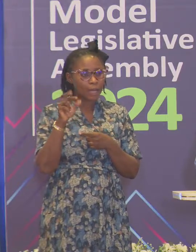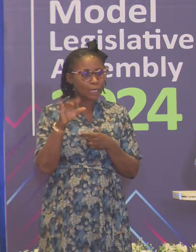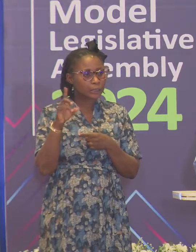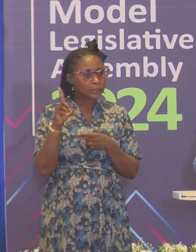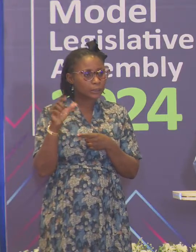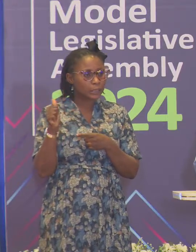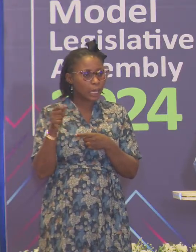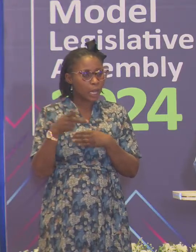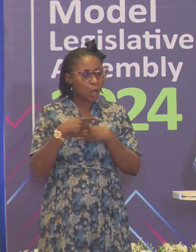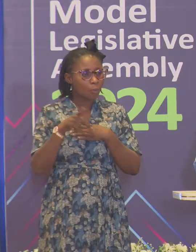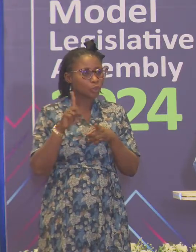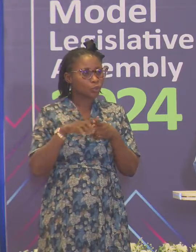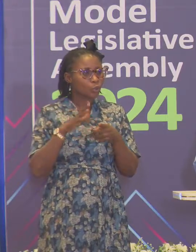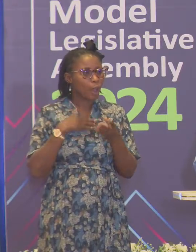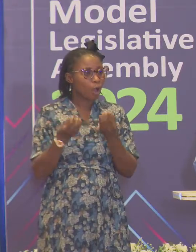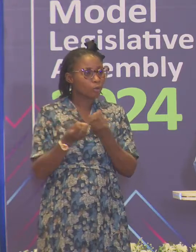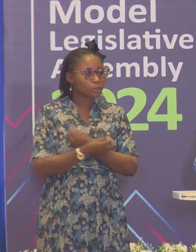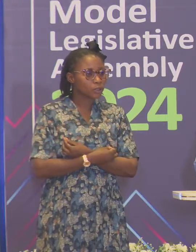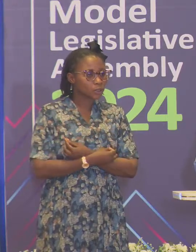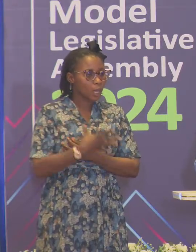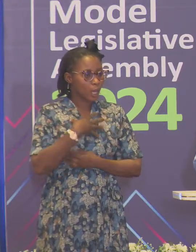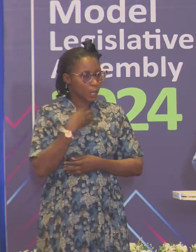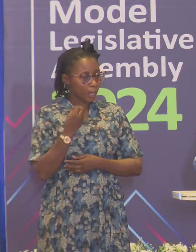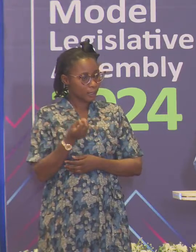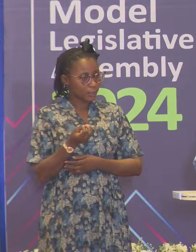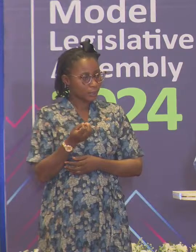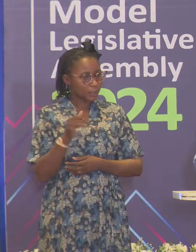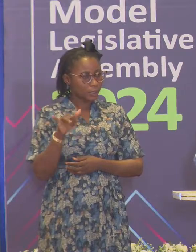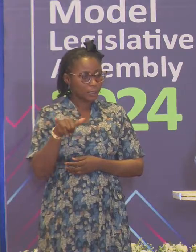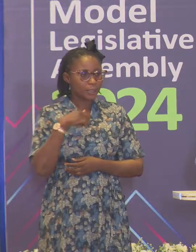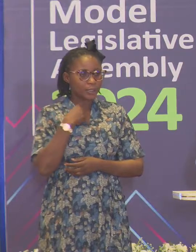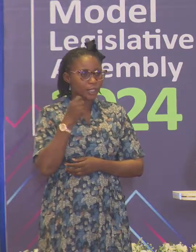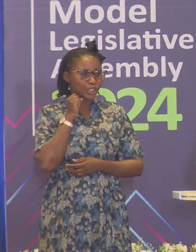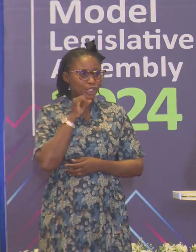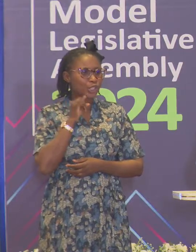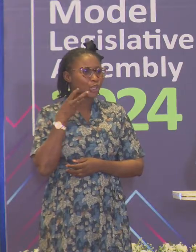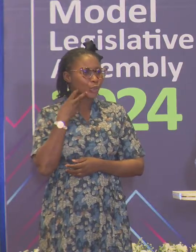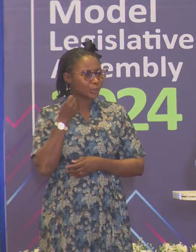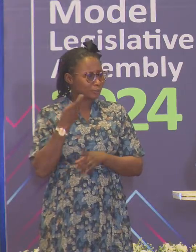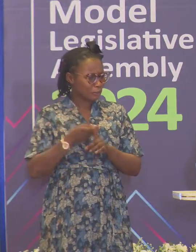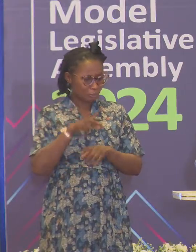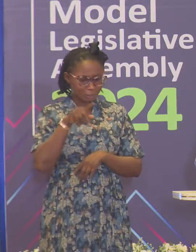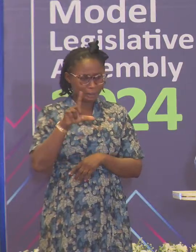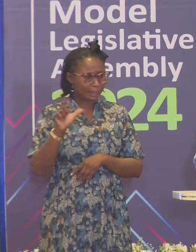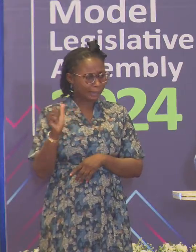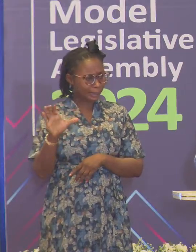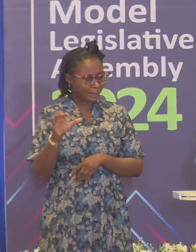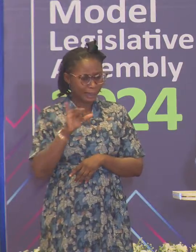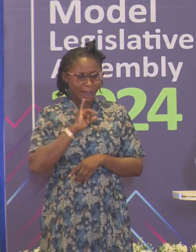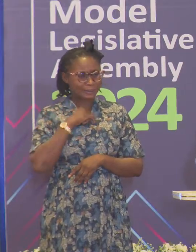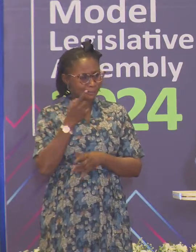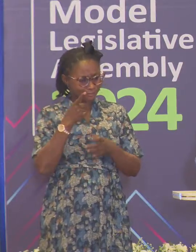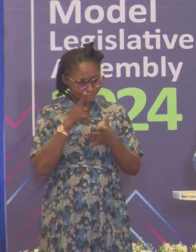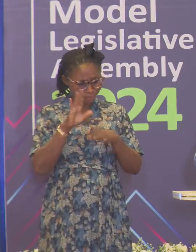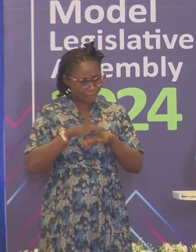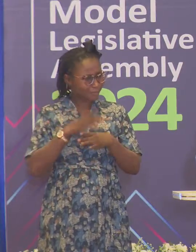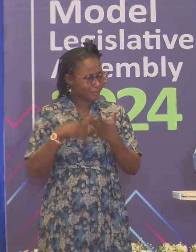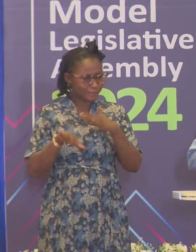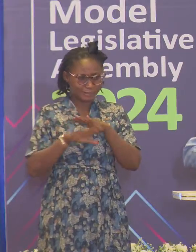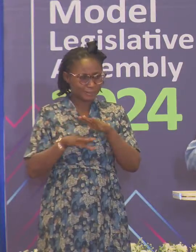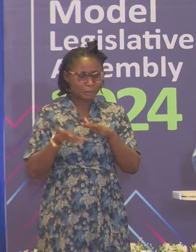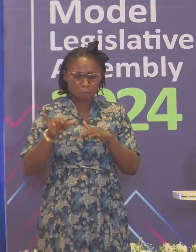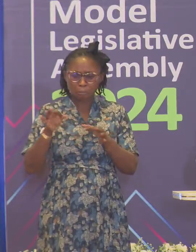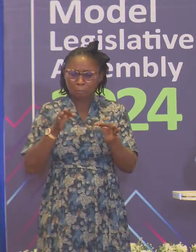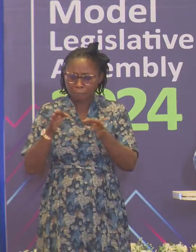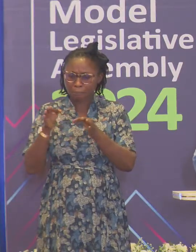my office. And they said she was from Plac. I said, on what basis? And they tried to explain